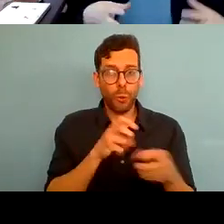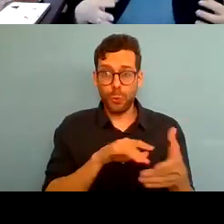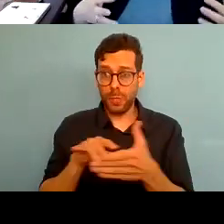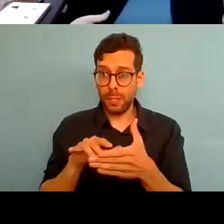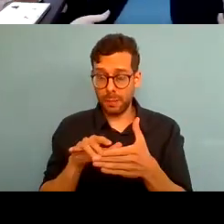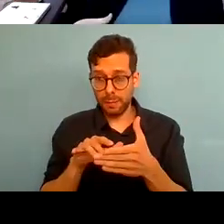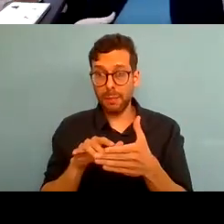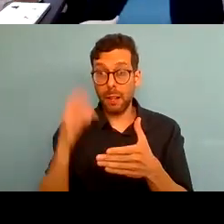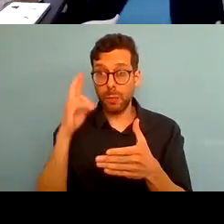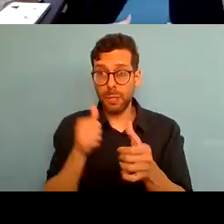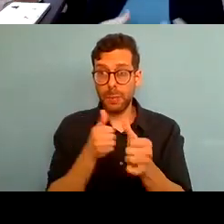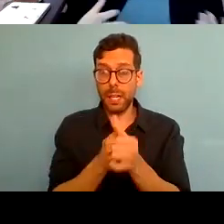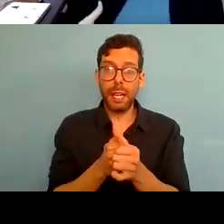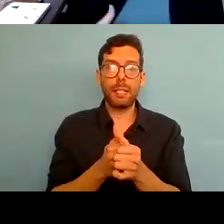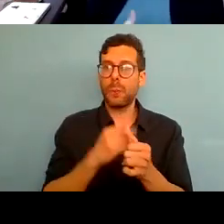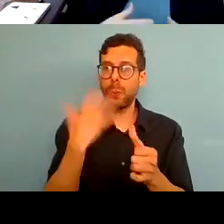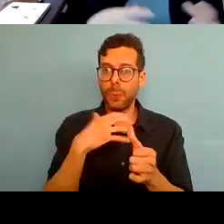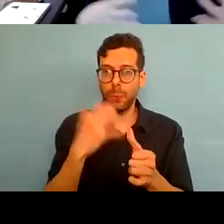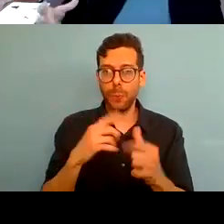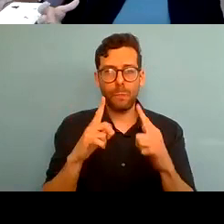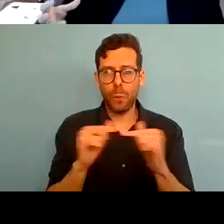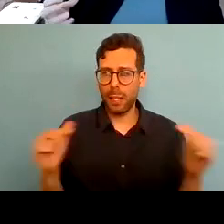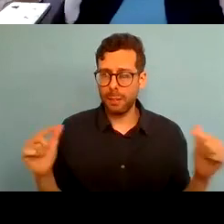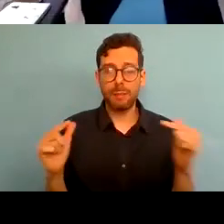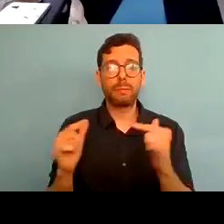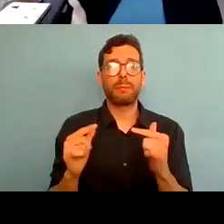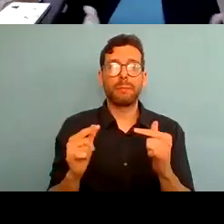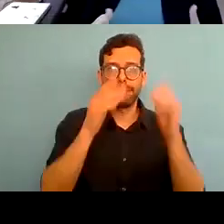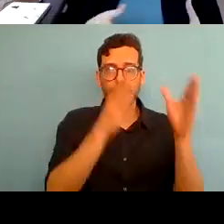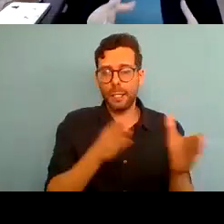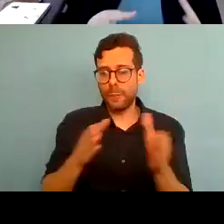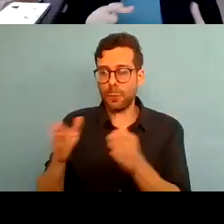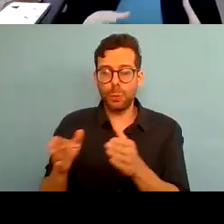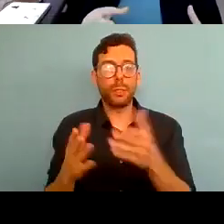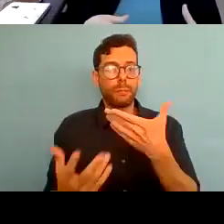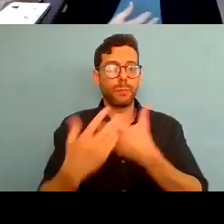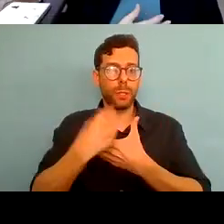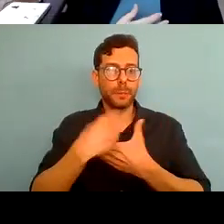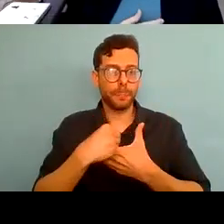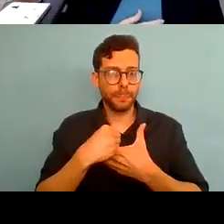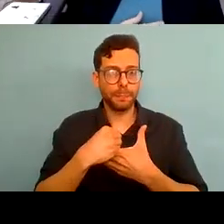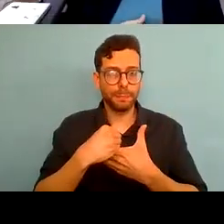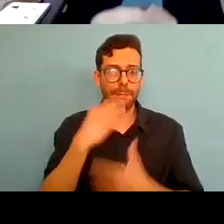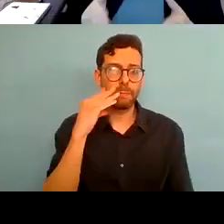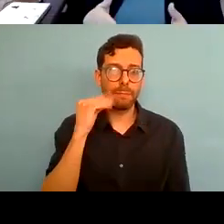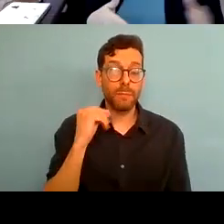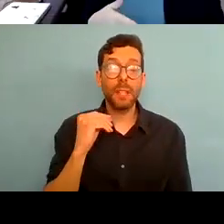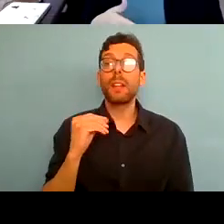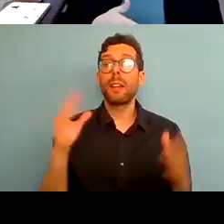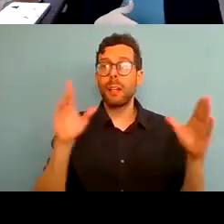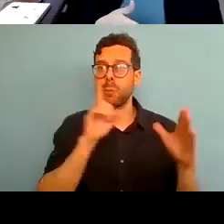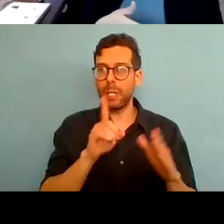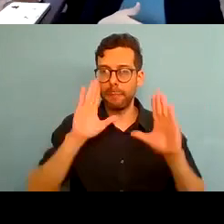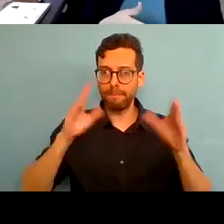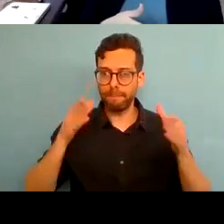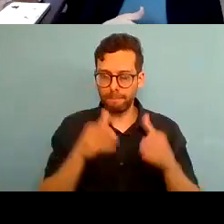that there is such a wide variety of individuals on the spectrum, and then kind of narrowing it down into what makes that child that